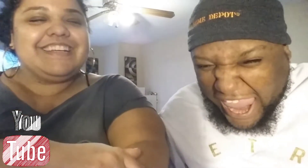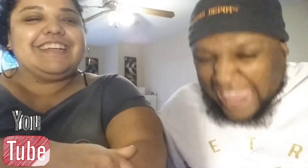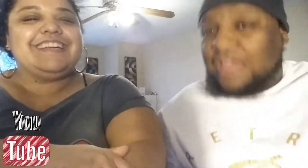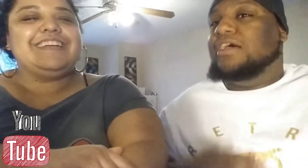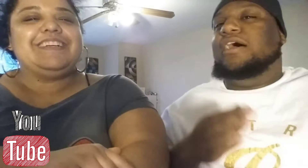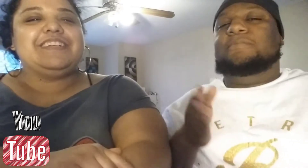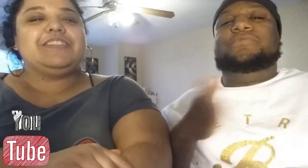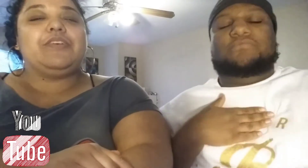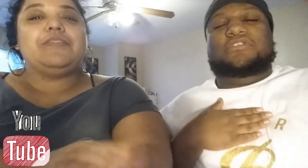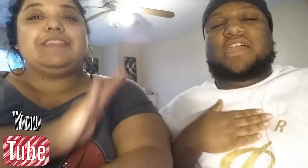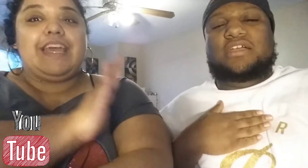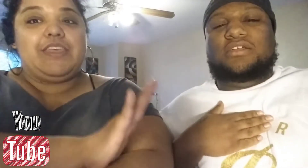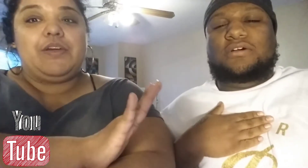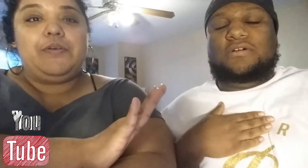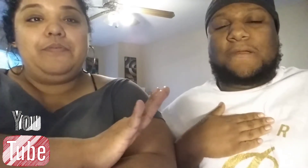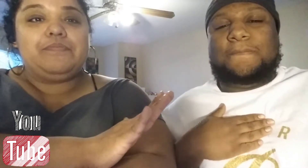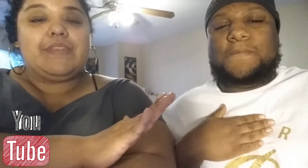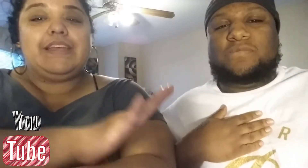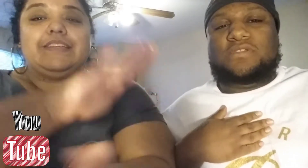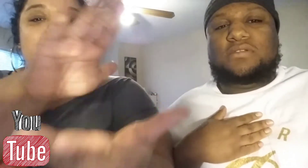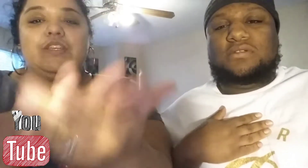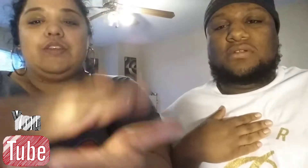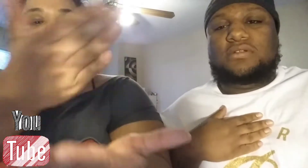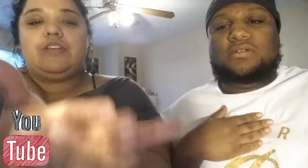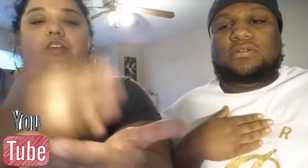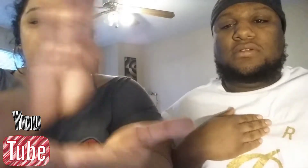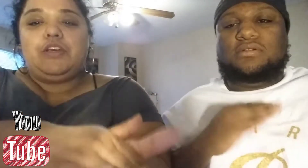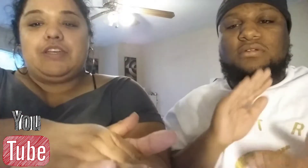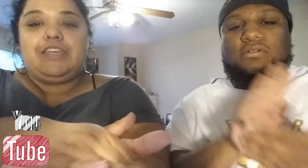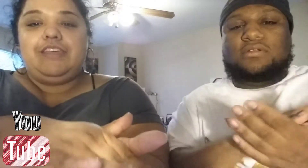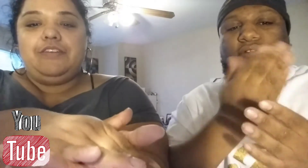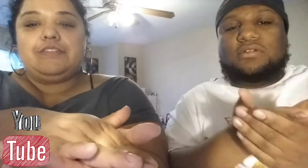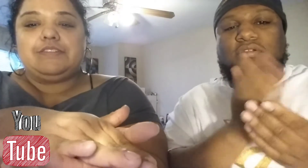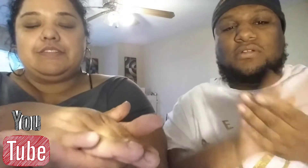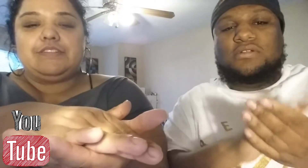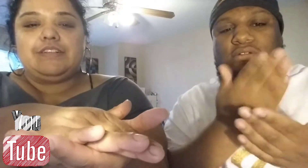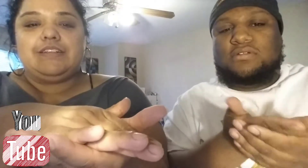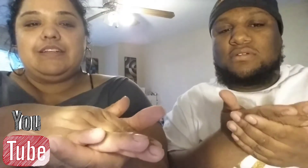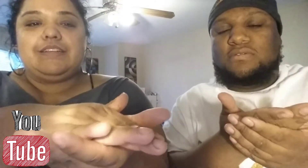right. So, Daniel is cooking